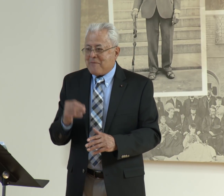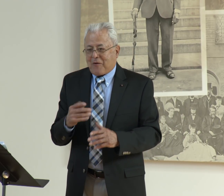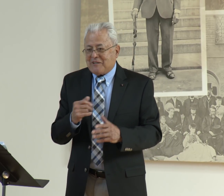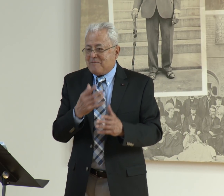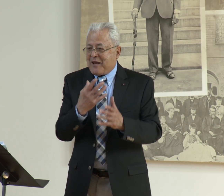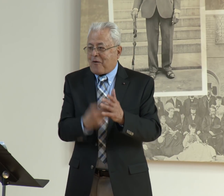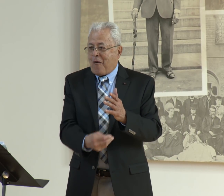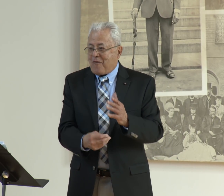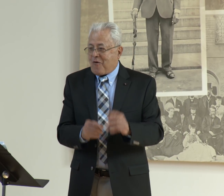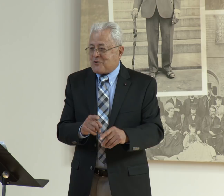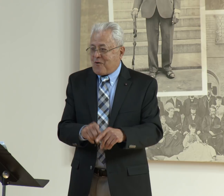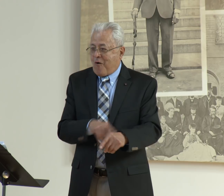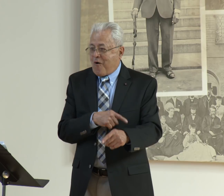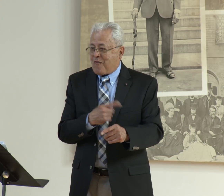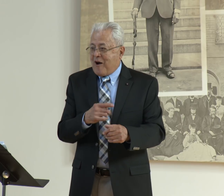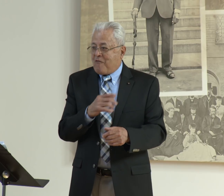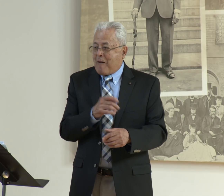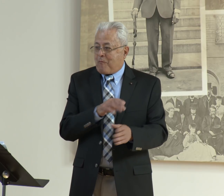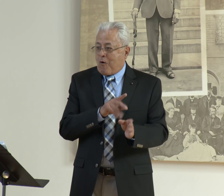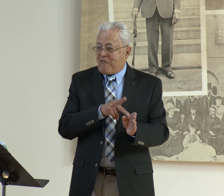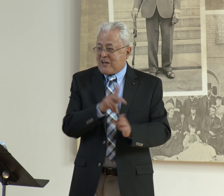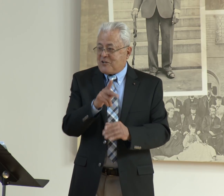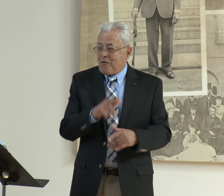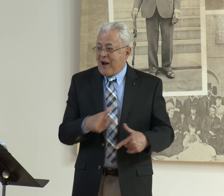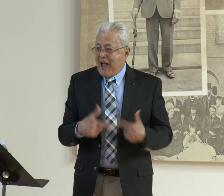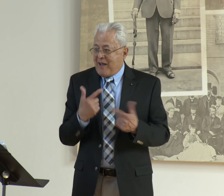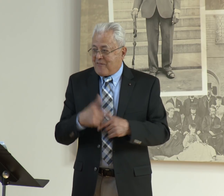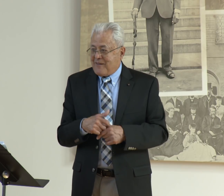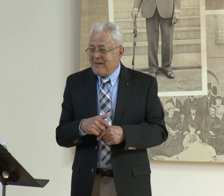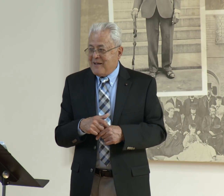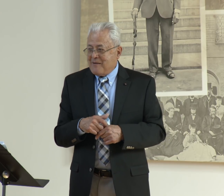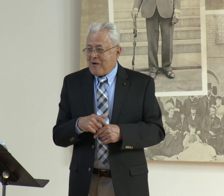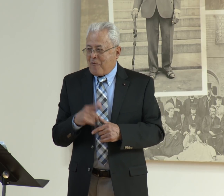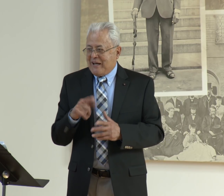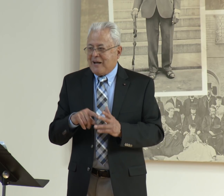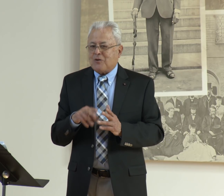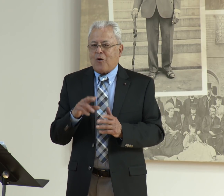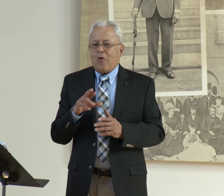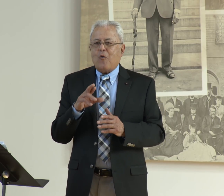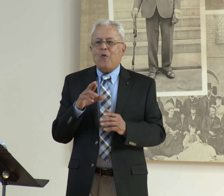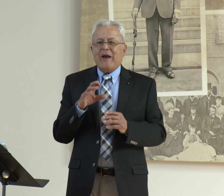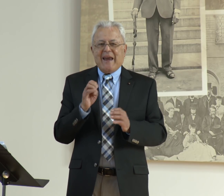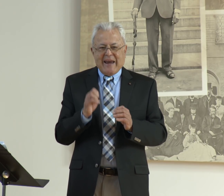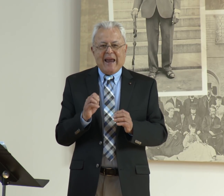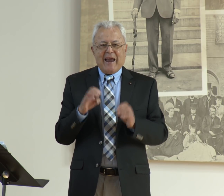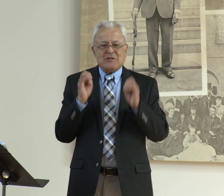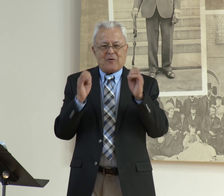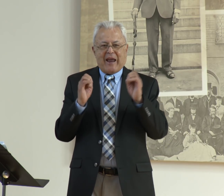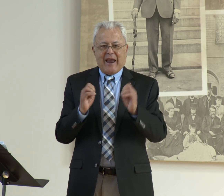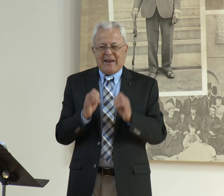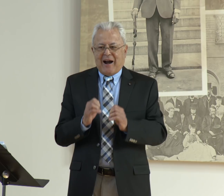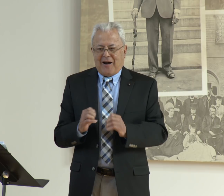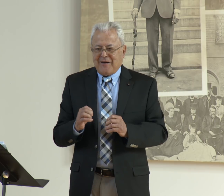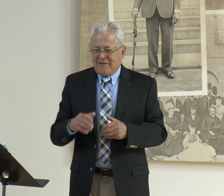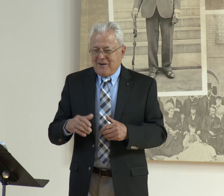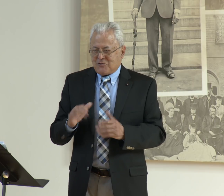we need to bring him to the attention of young people. You know, he's someone who will affect their whole professional lives.